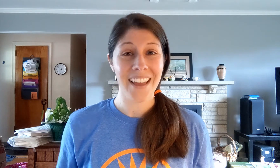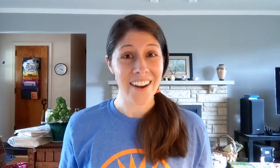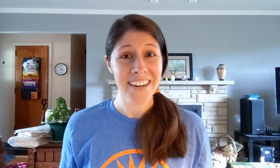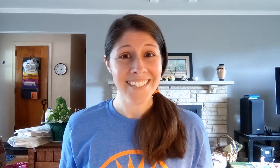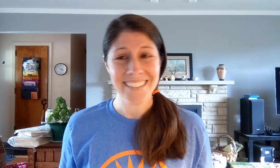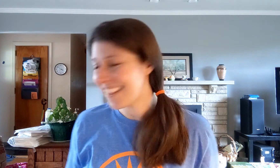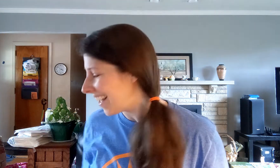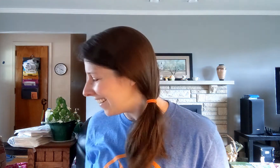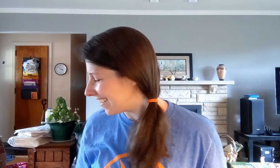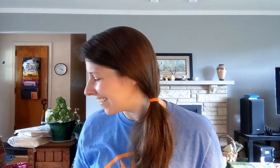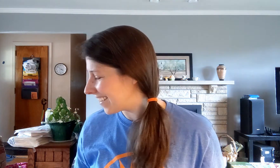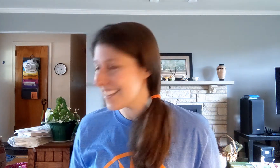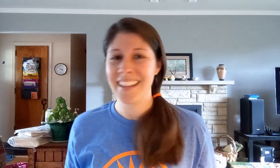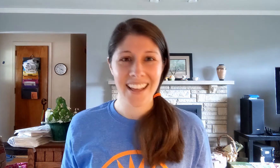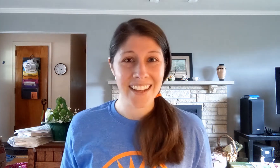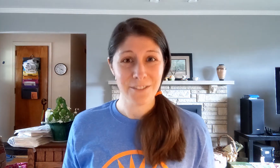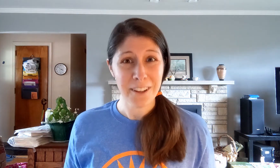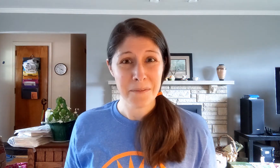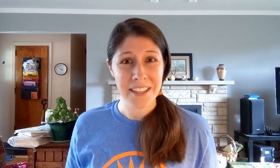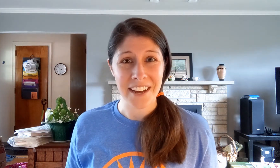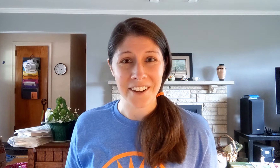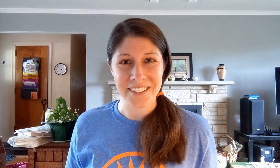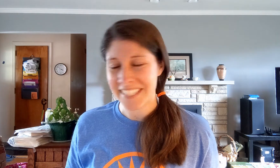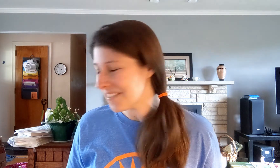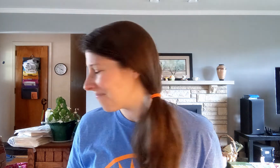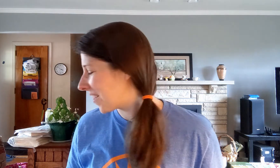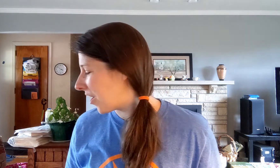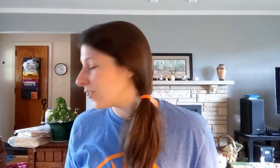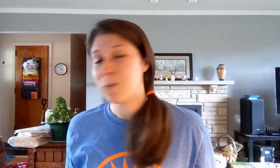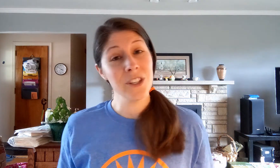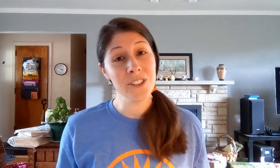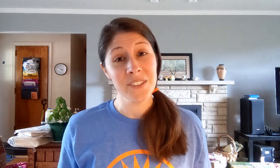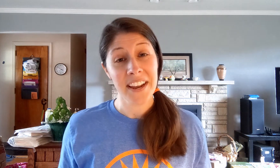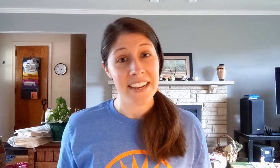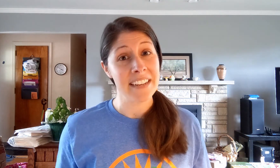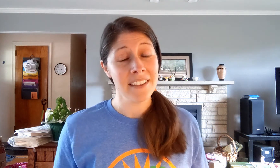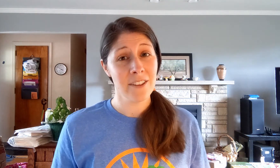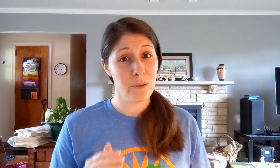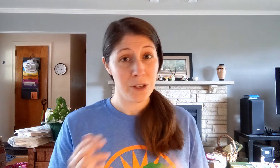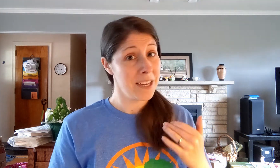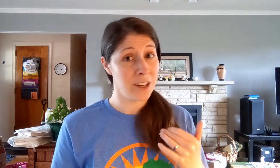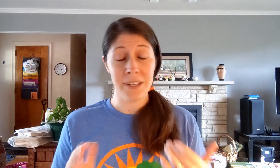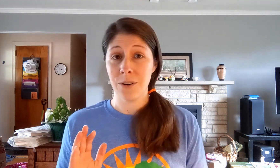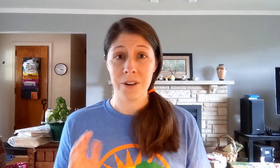All right, did you get that? It's fun to be the echo, isn't it? So when you're deciding, when you make your